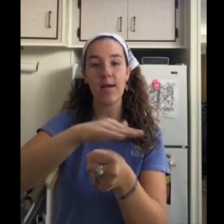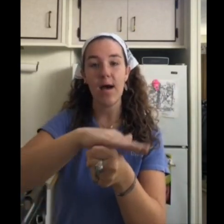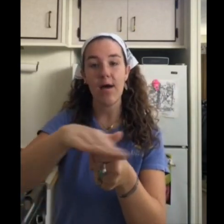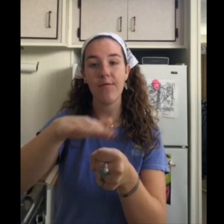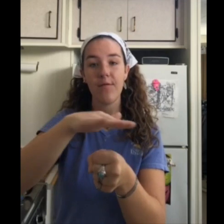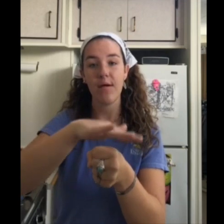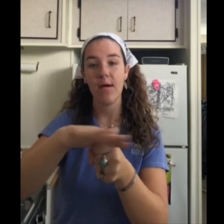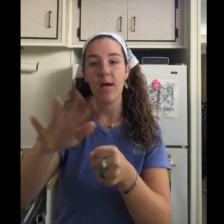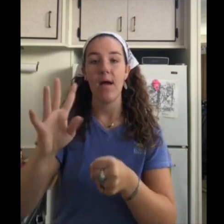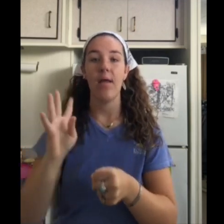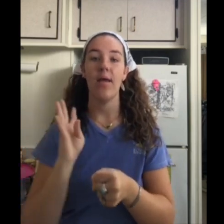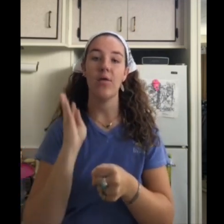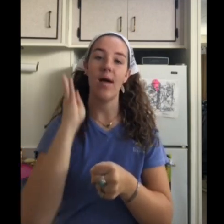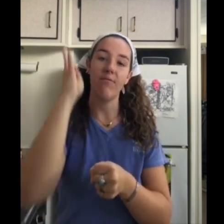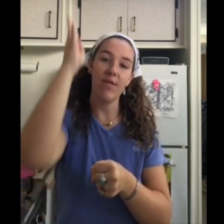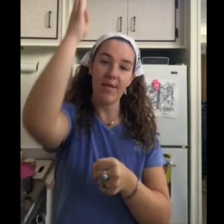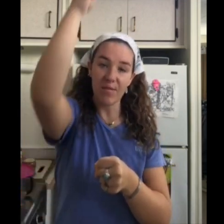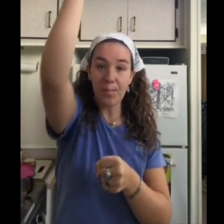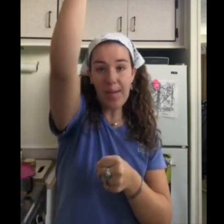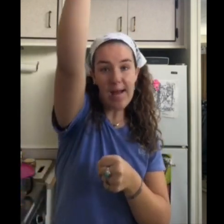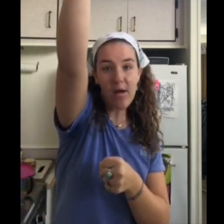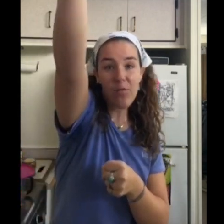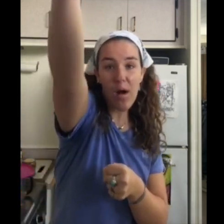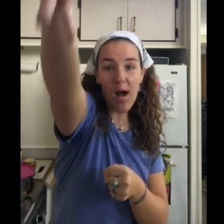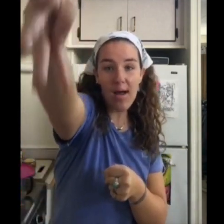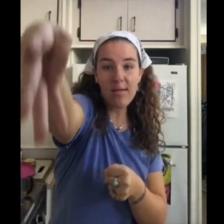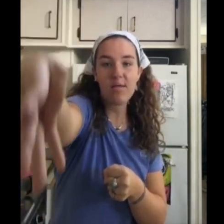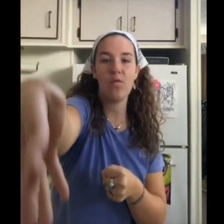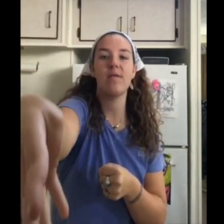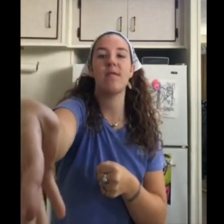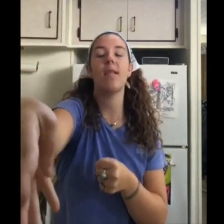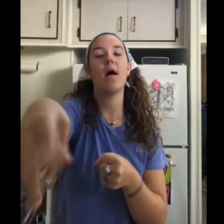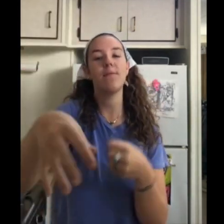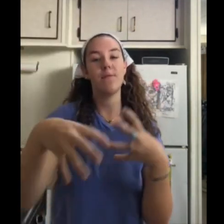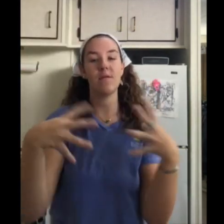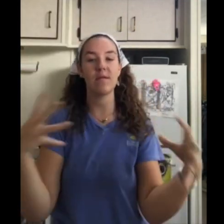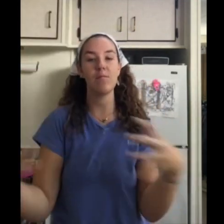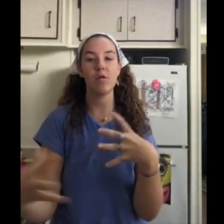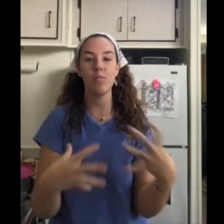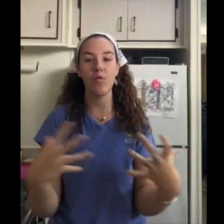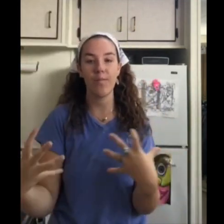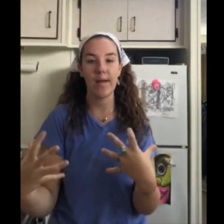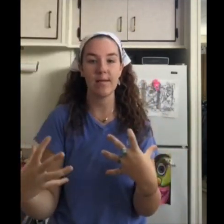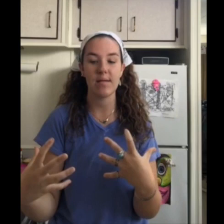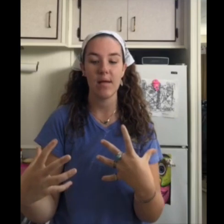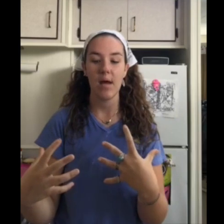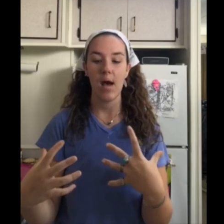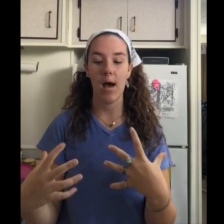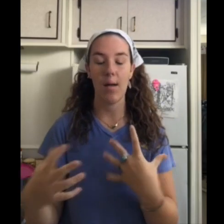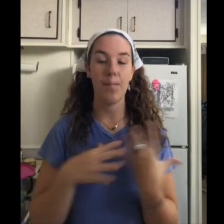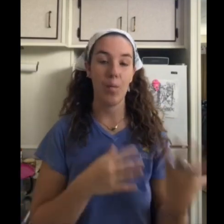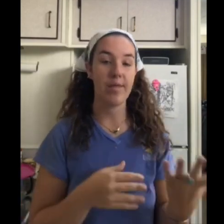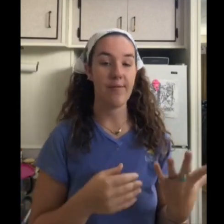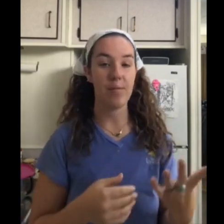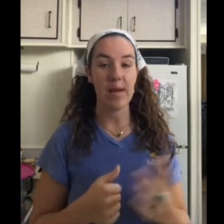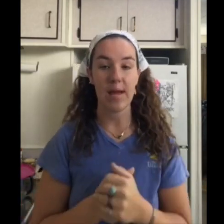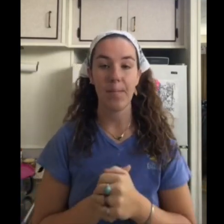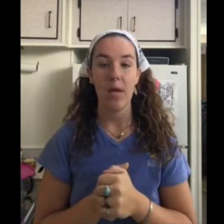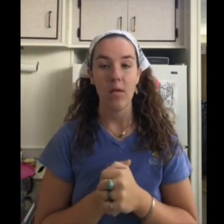enough, and then you have this big cross. So it's a lot of similar movement with different meaning.